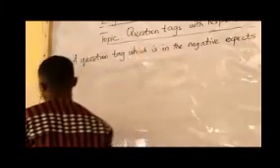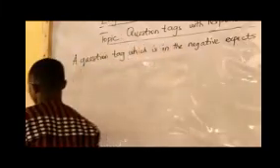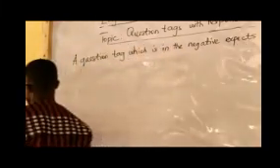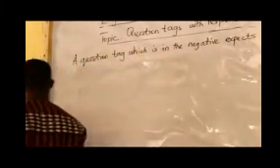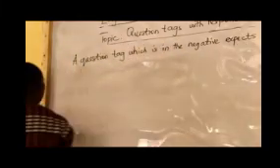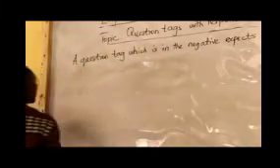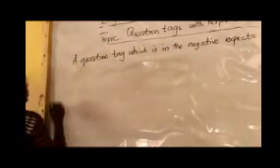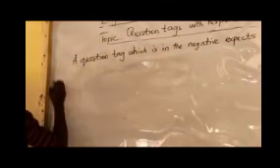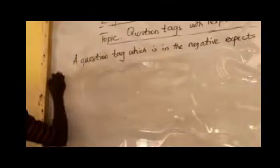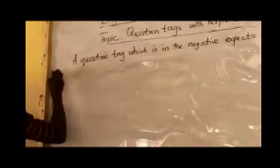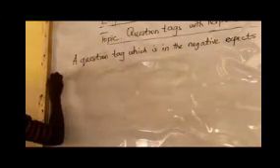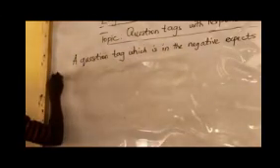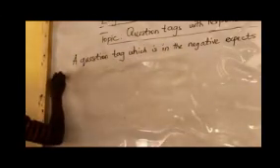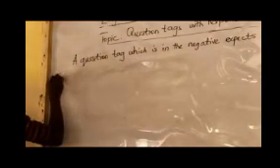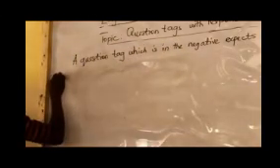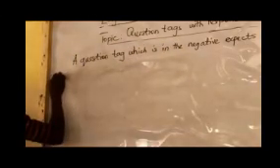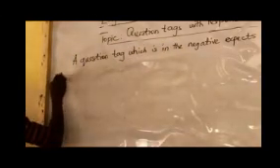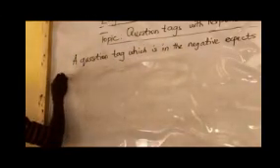expects